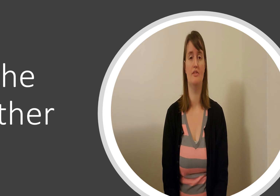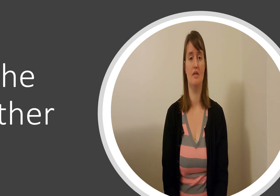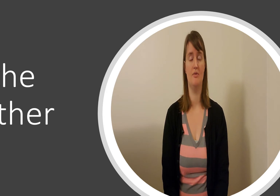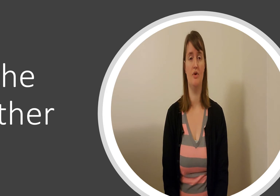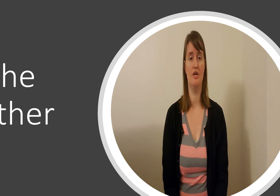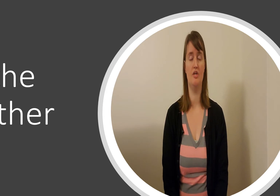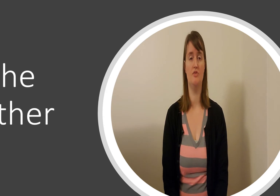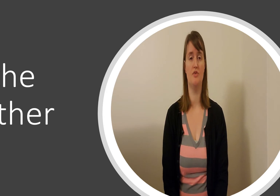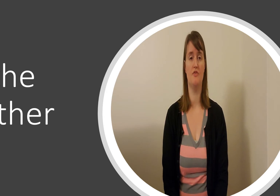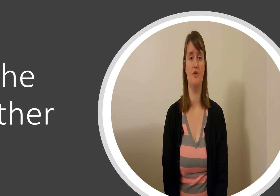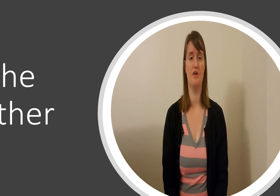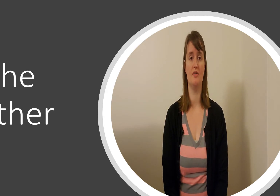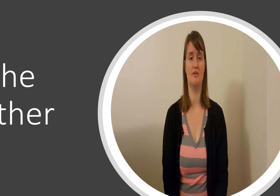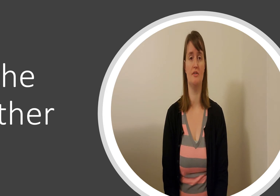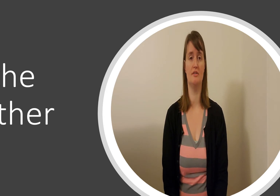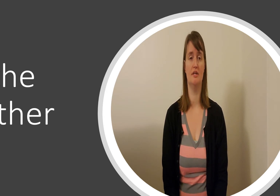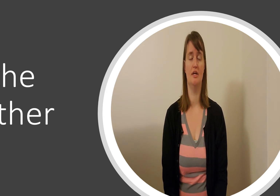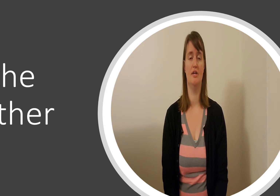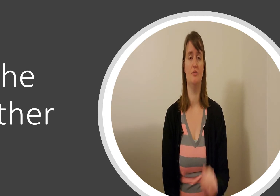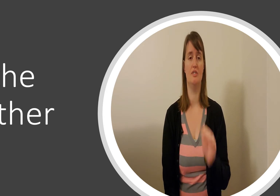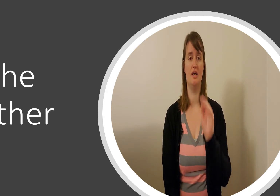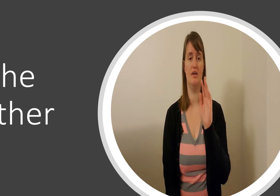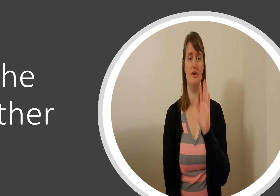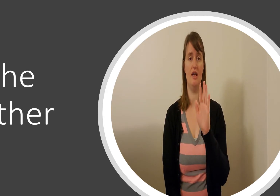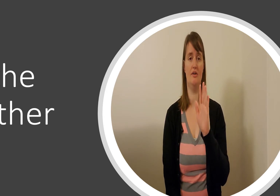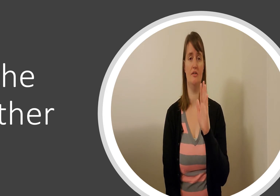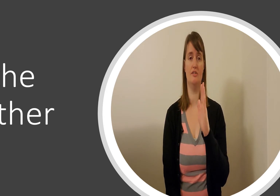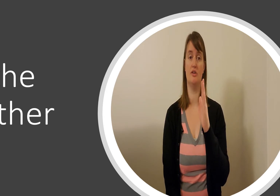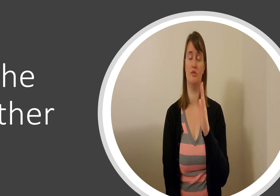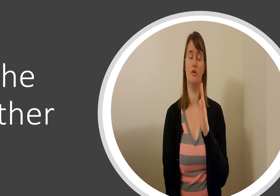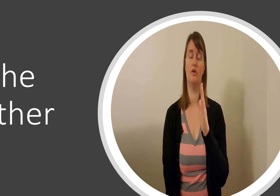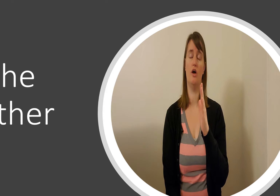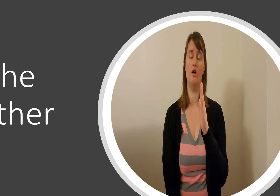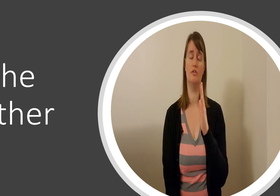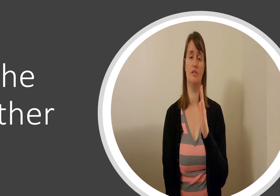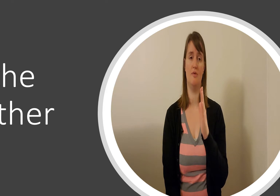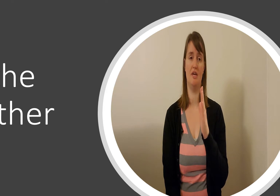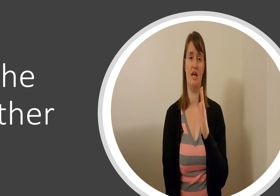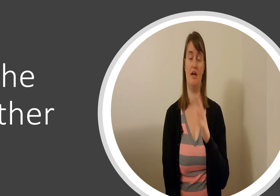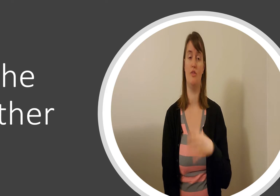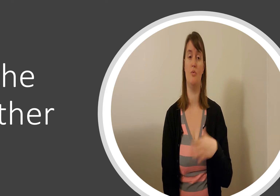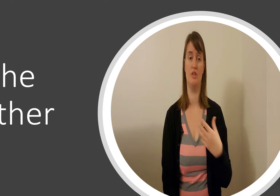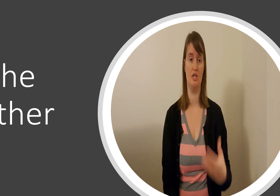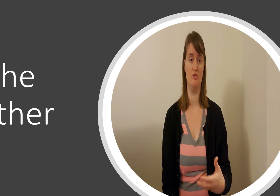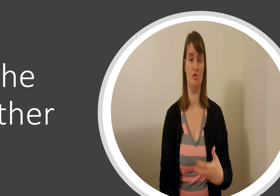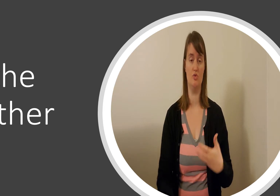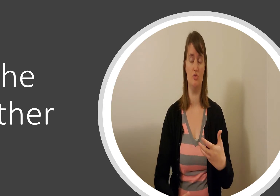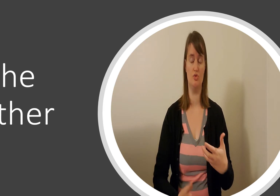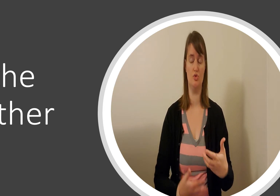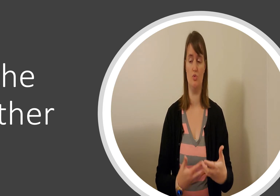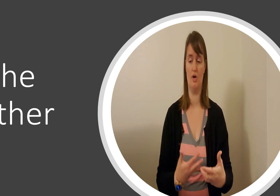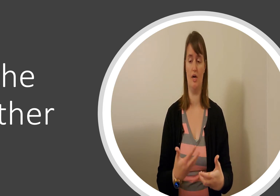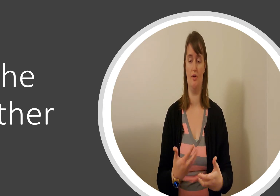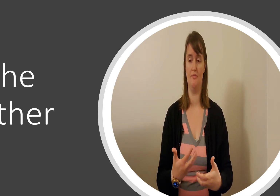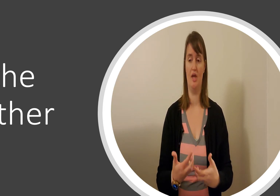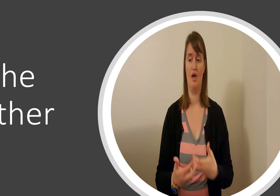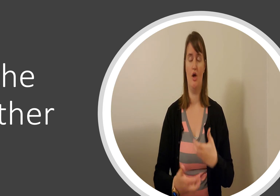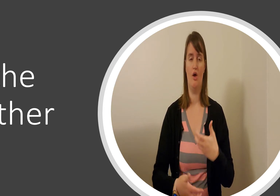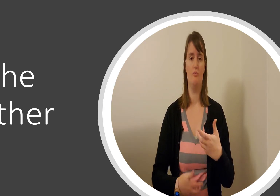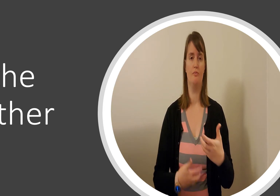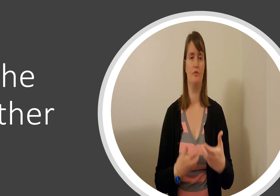Now the sign we're going to use for Father is we take our hand, it's our dominant hand, the one that you use